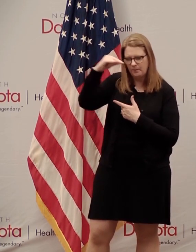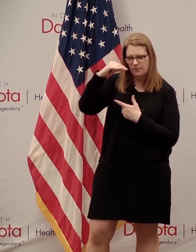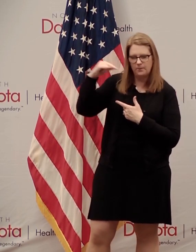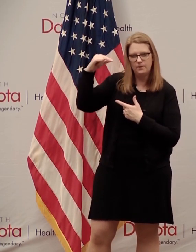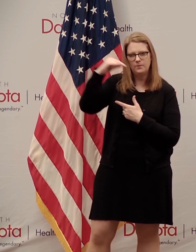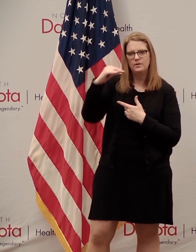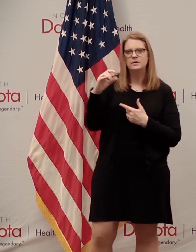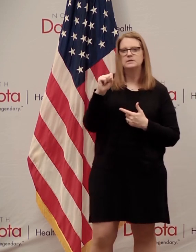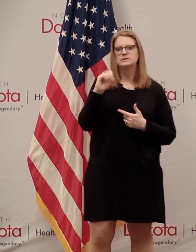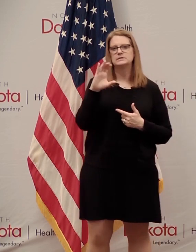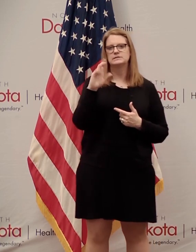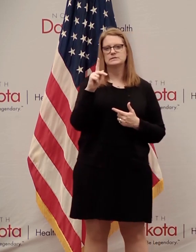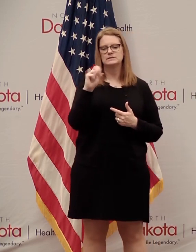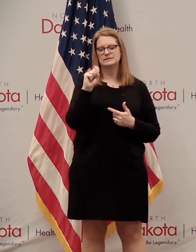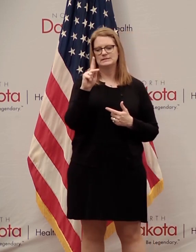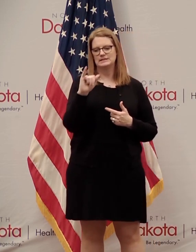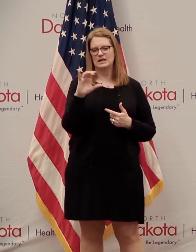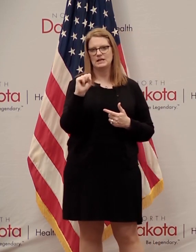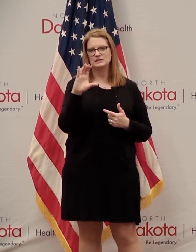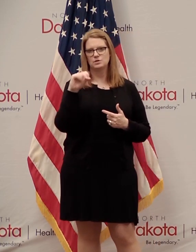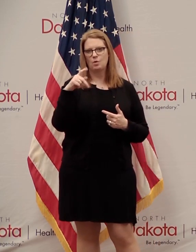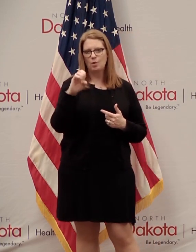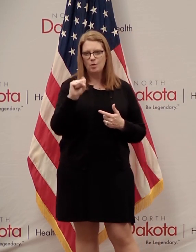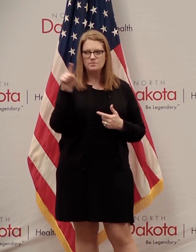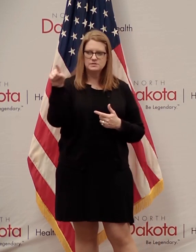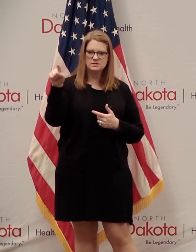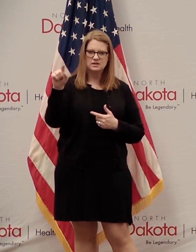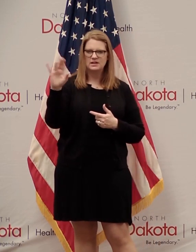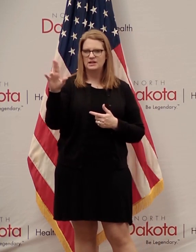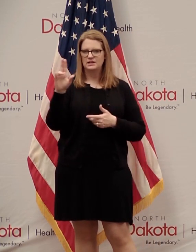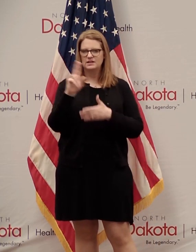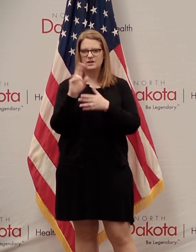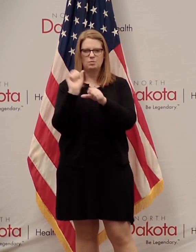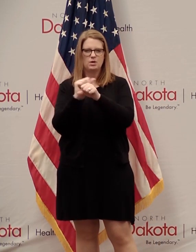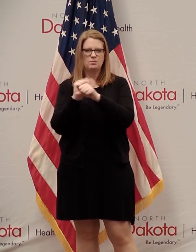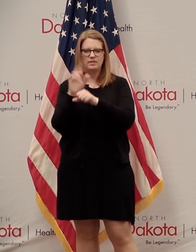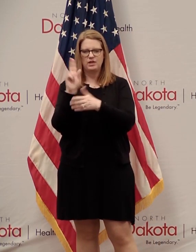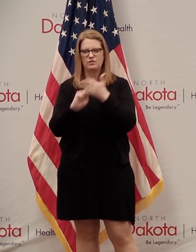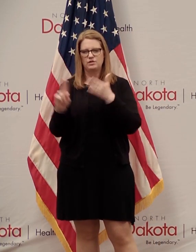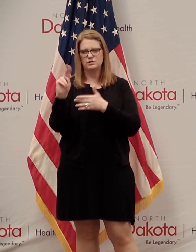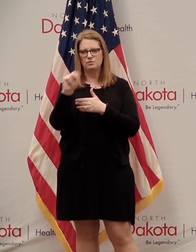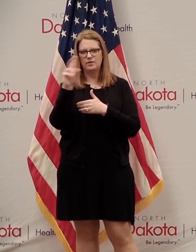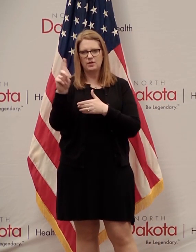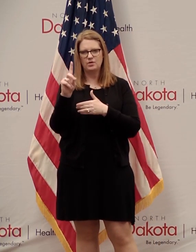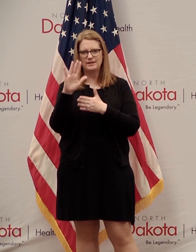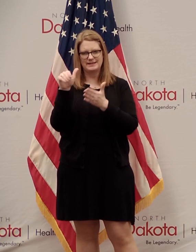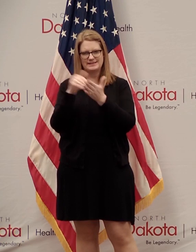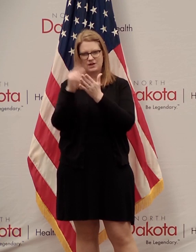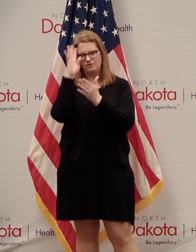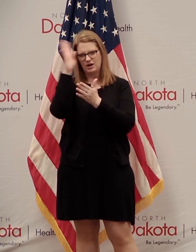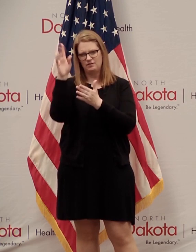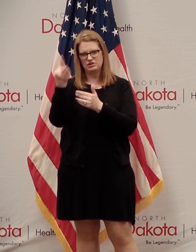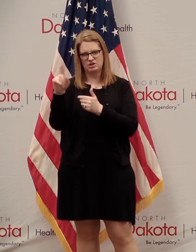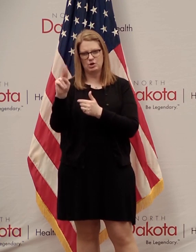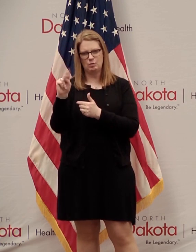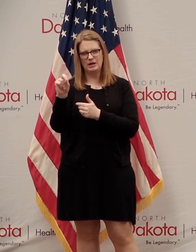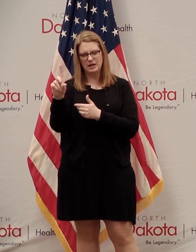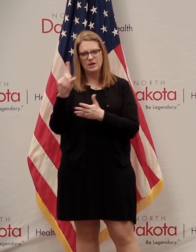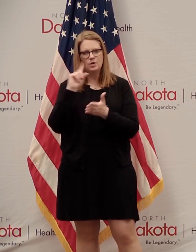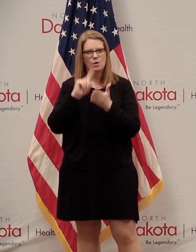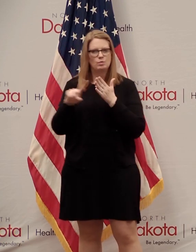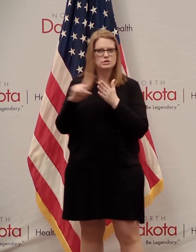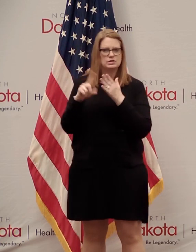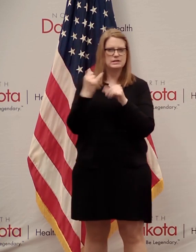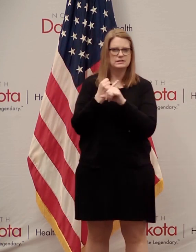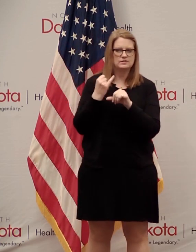And Skyscopes is a UAS company in Grand Forks. They're collaborating with the University of North Dakota, the Center for Innovation at UND, the Research Institute